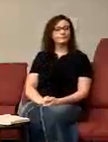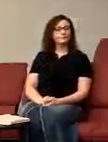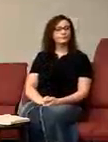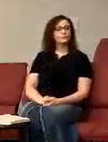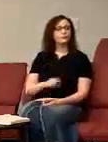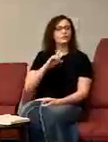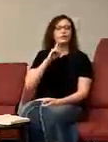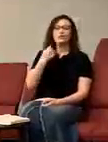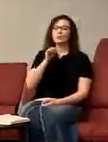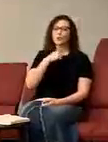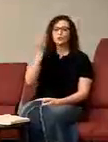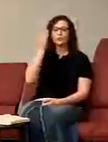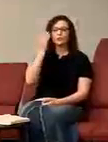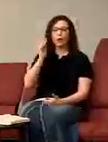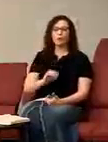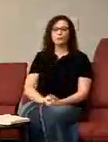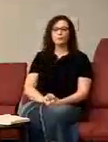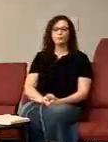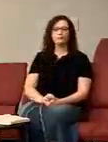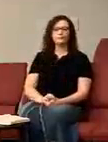And so we know that